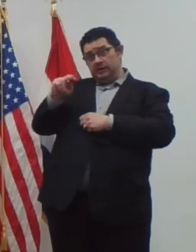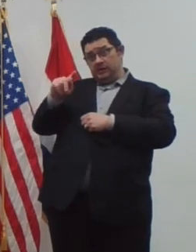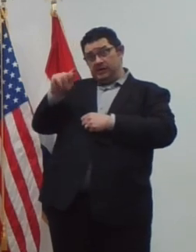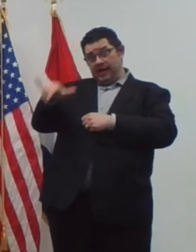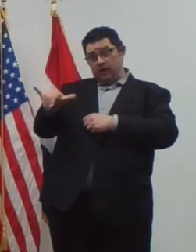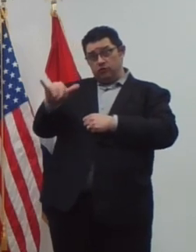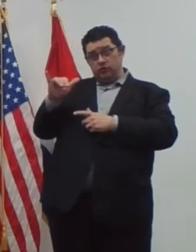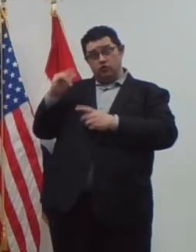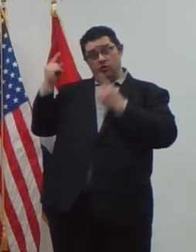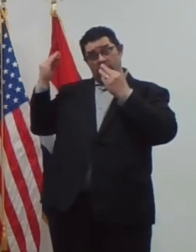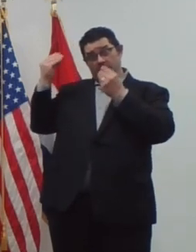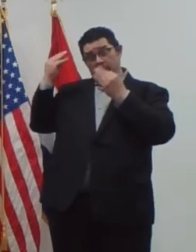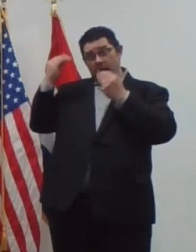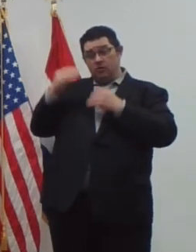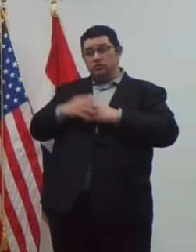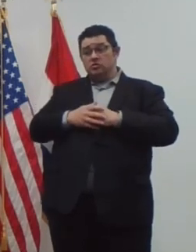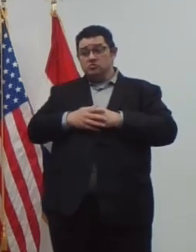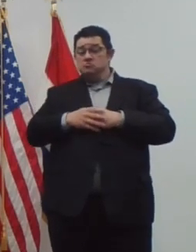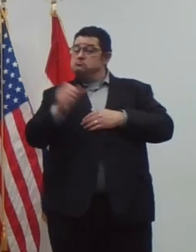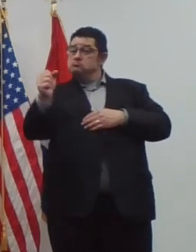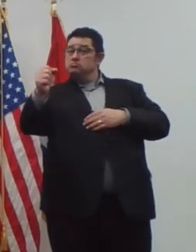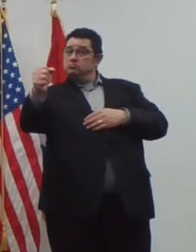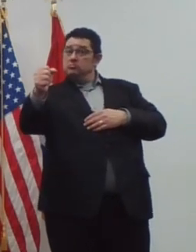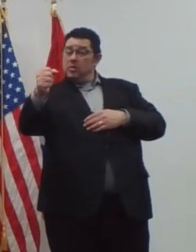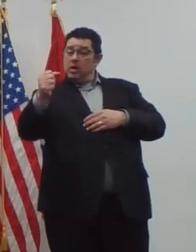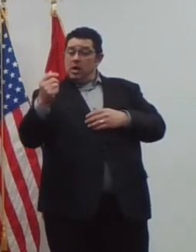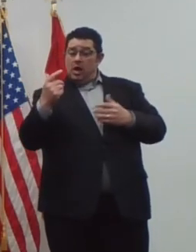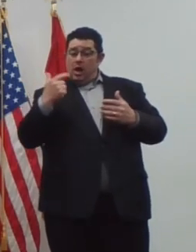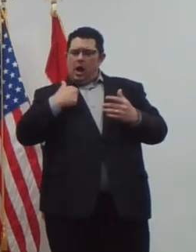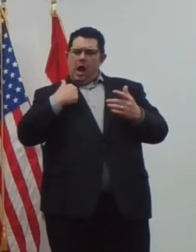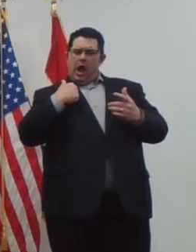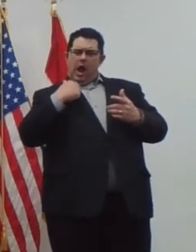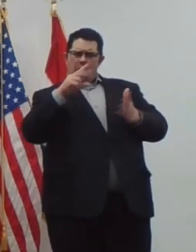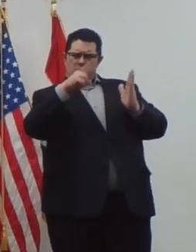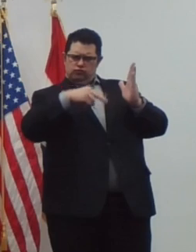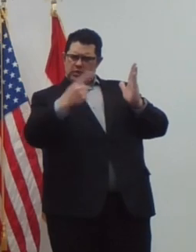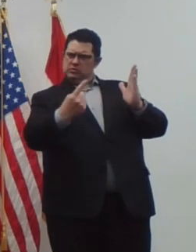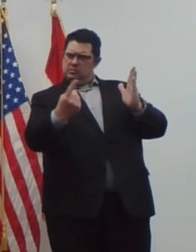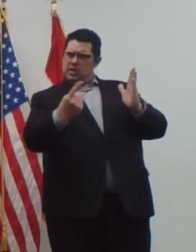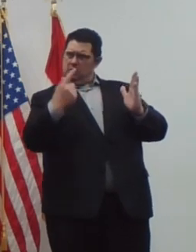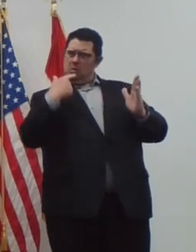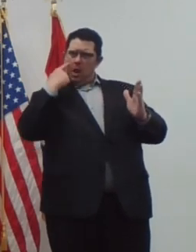look like if possible? Yes, I've read some of the things that they were doing to expand outdoor seating. I think that's a